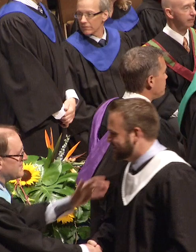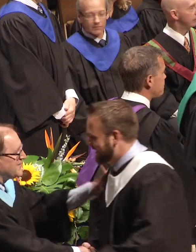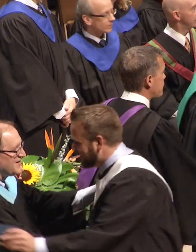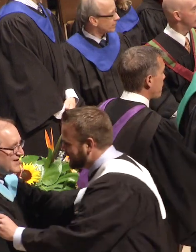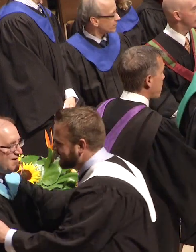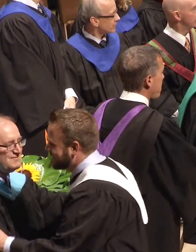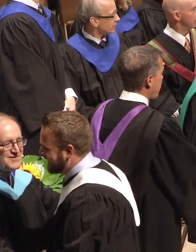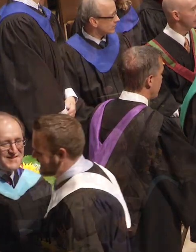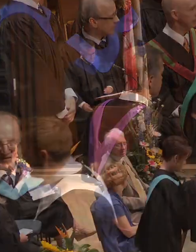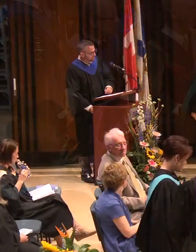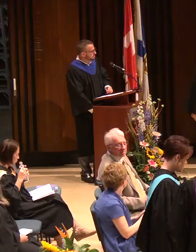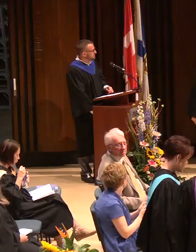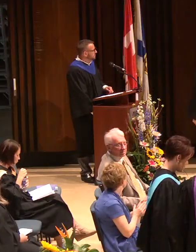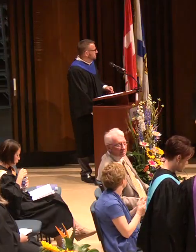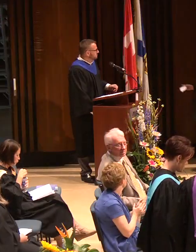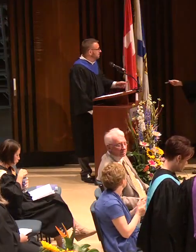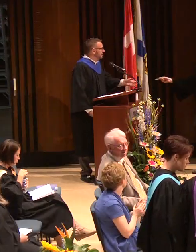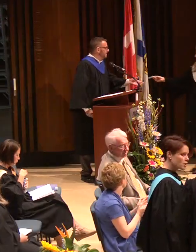Brianna Bagnall.